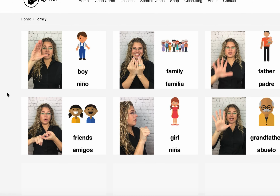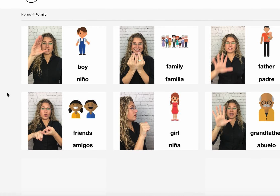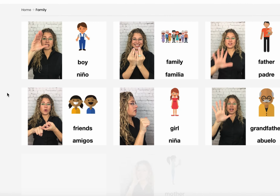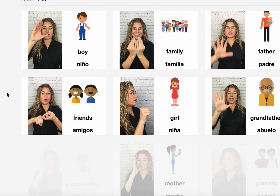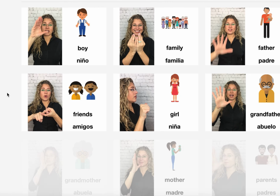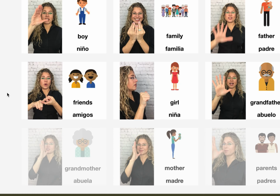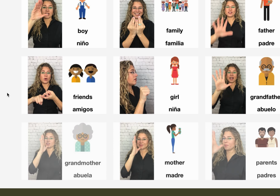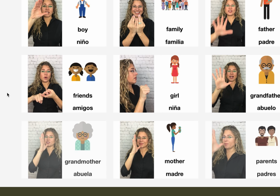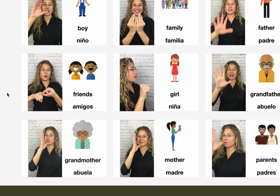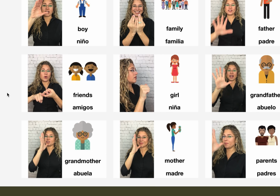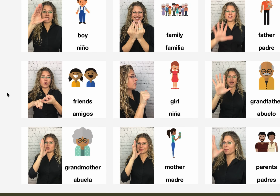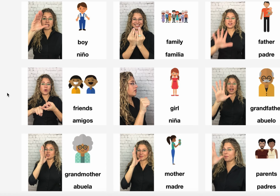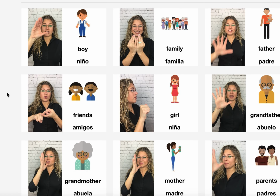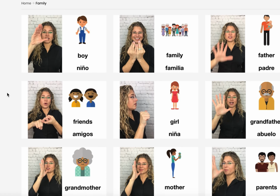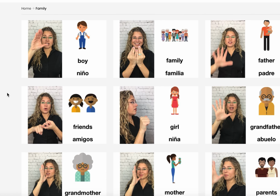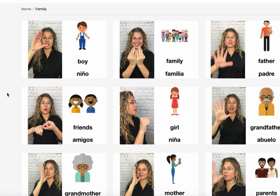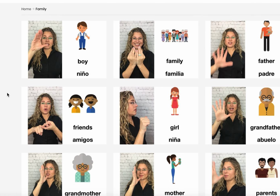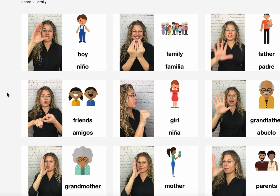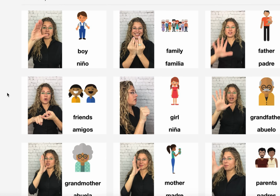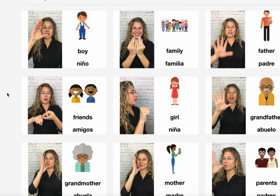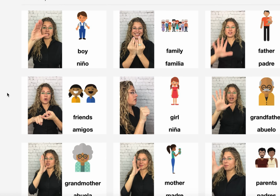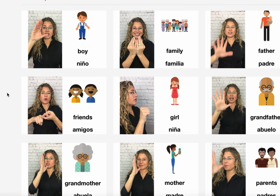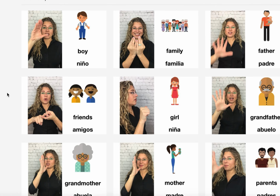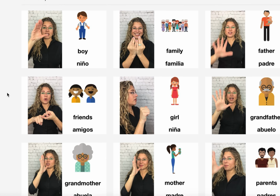you'll see that vocabulary cards will appear.